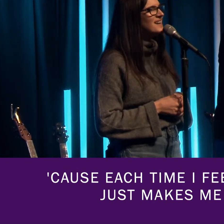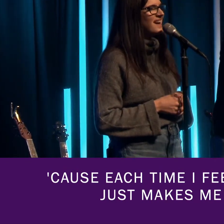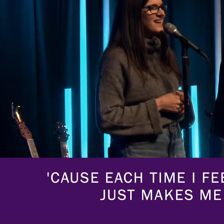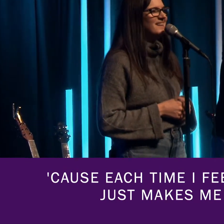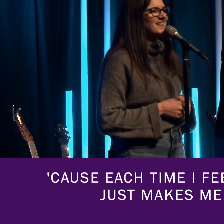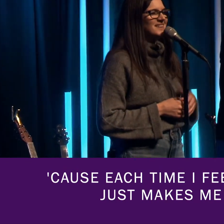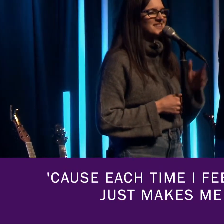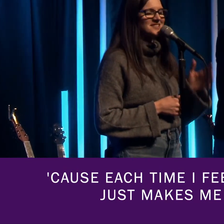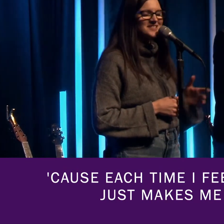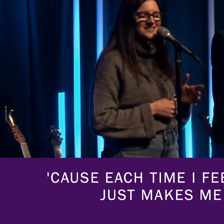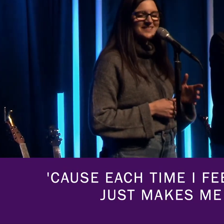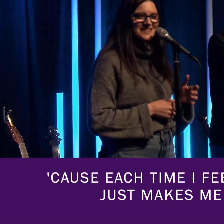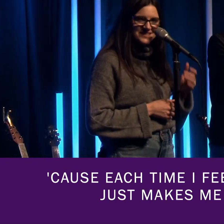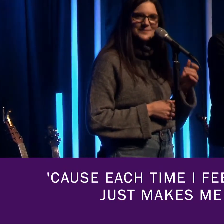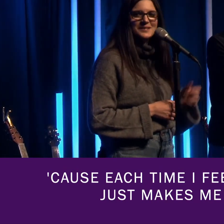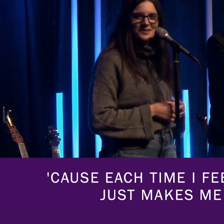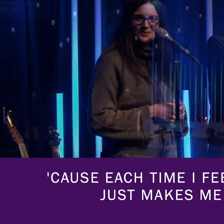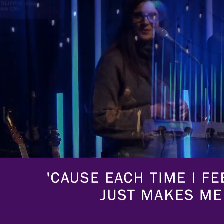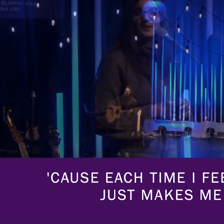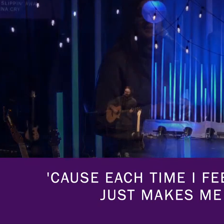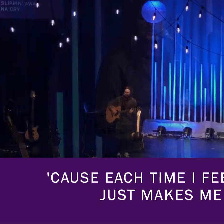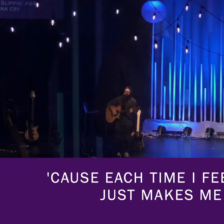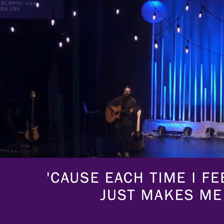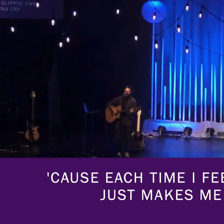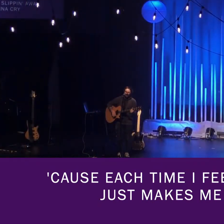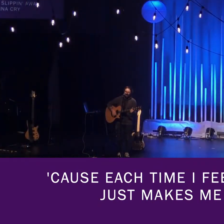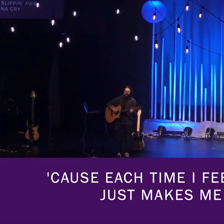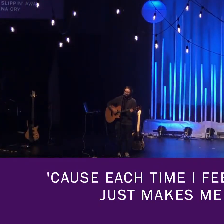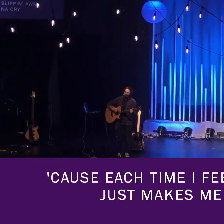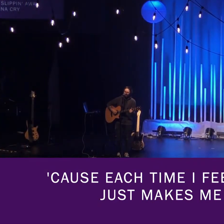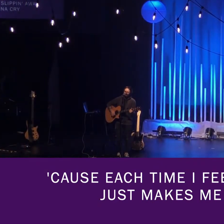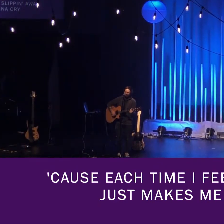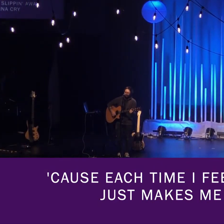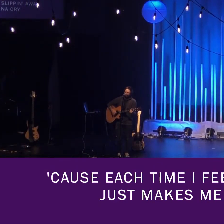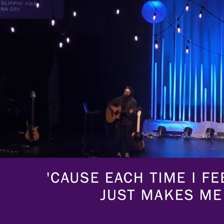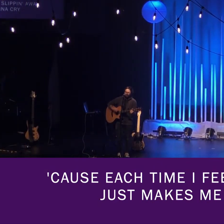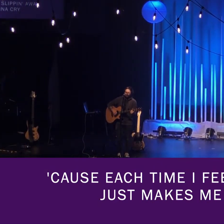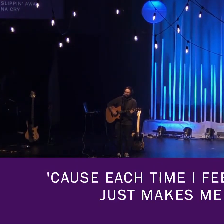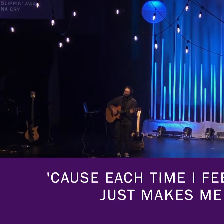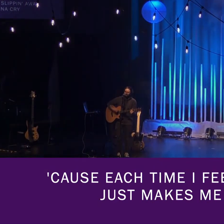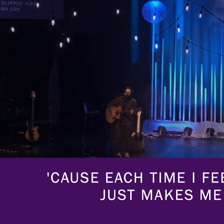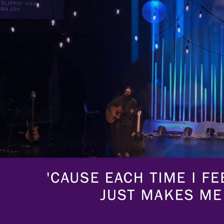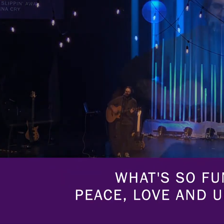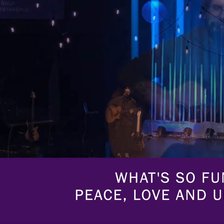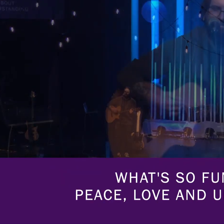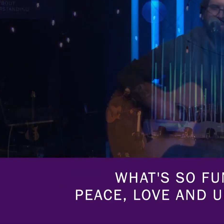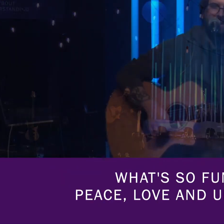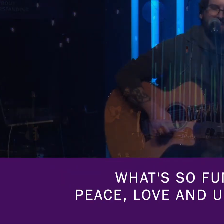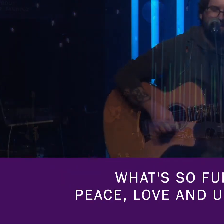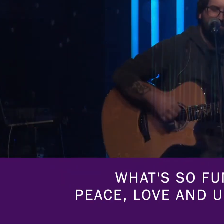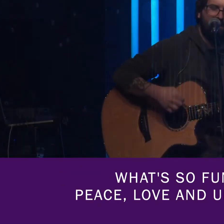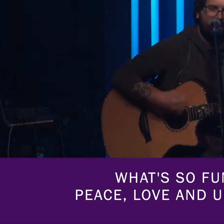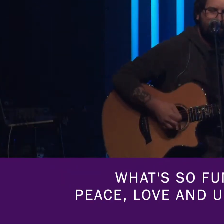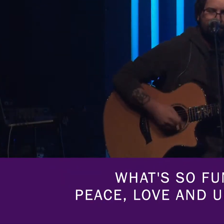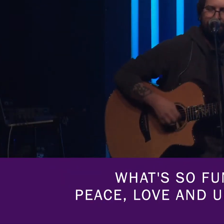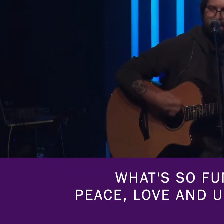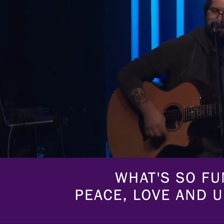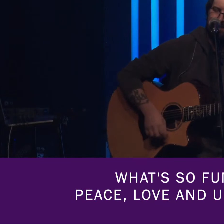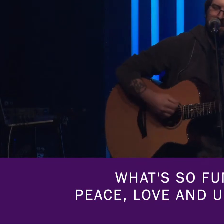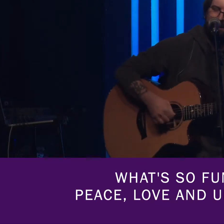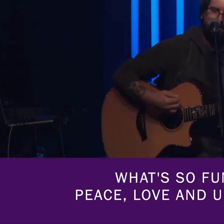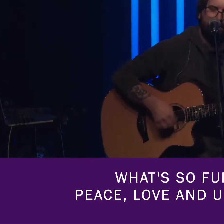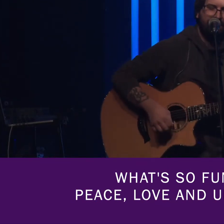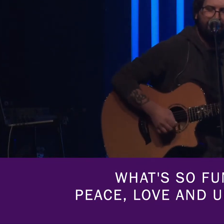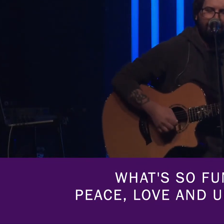away, it just makes me wanna cry. What's so funny about